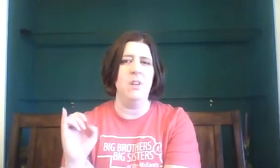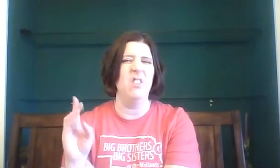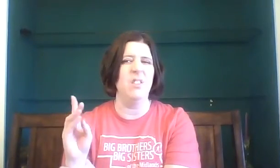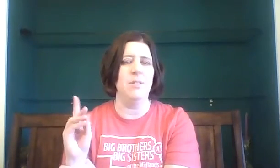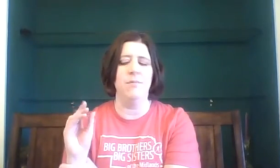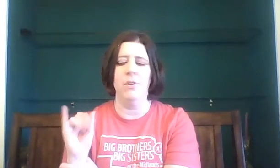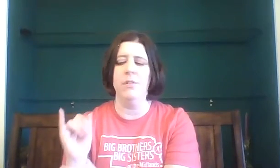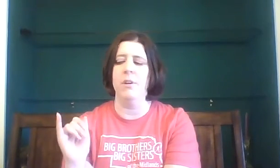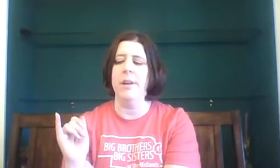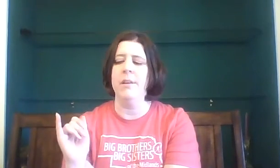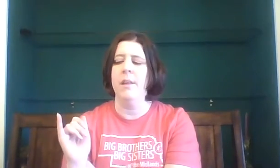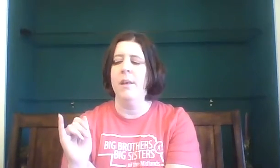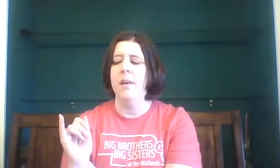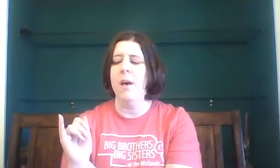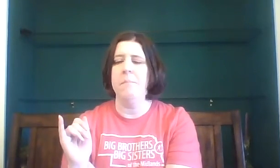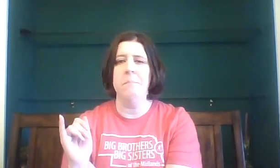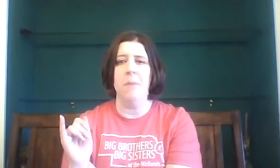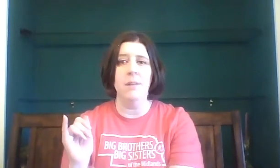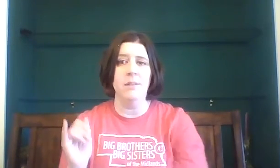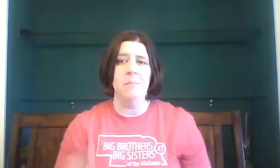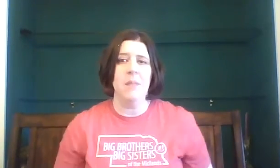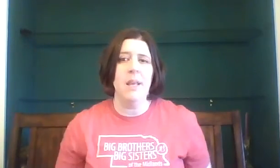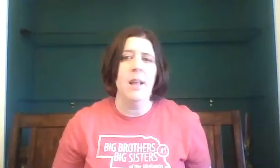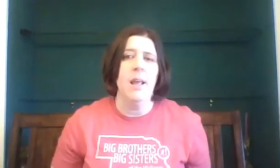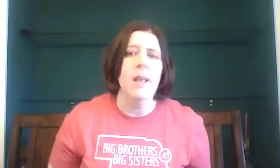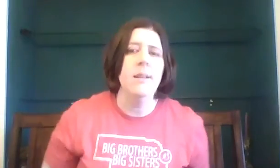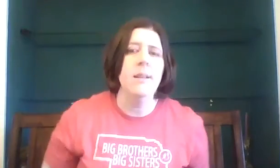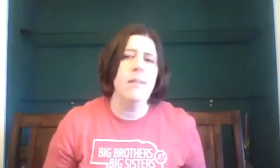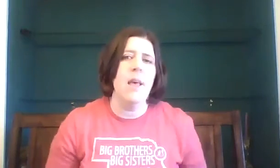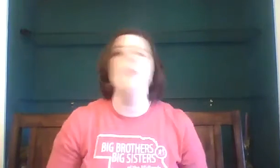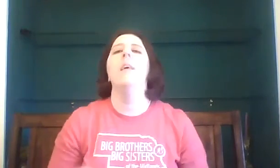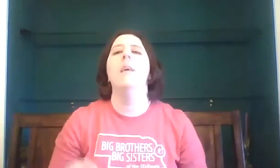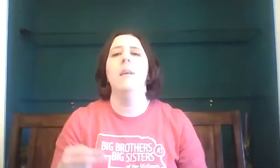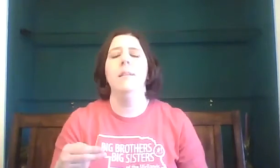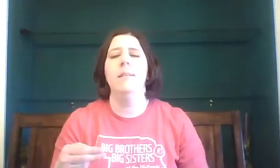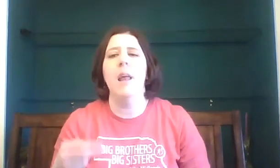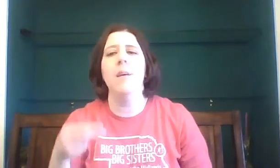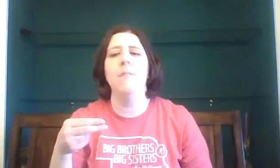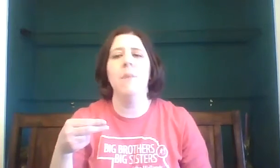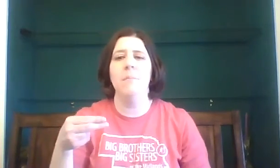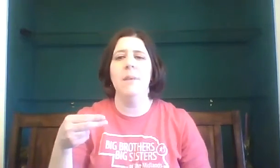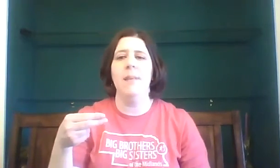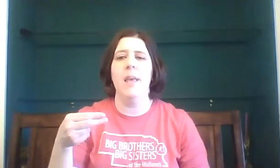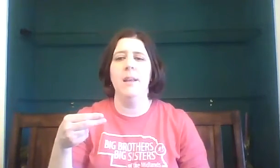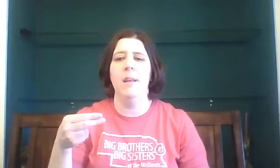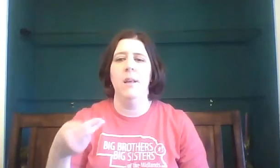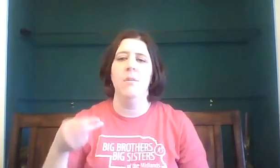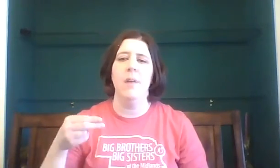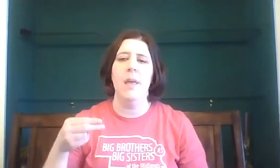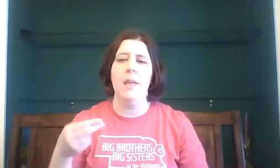you're just first learning. Also something is that instead of me saying, well,